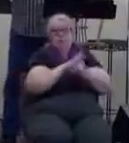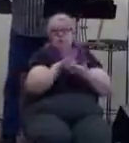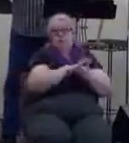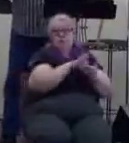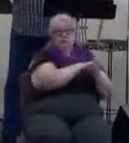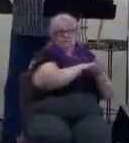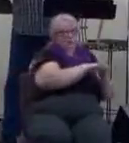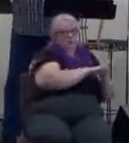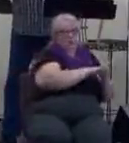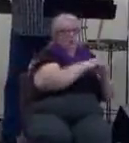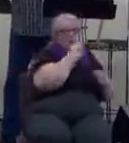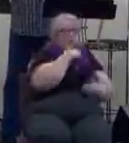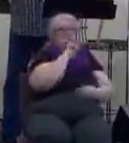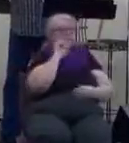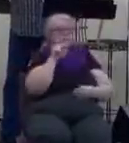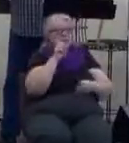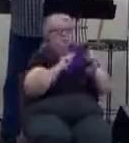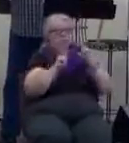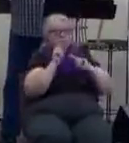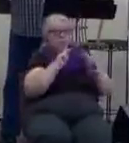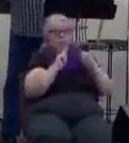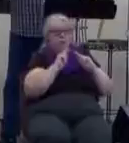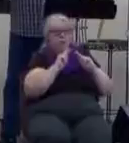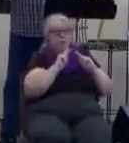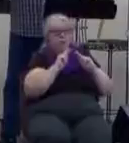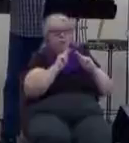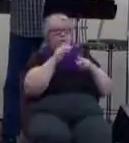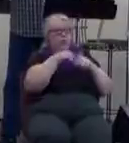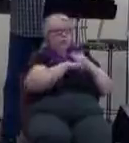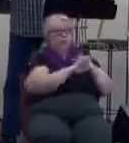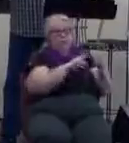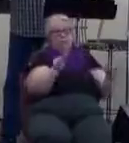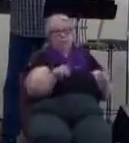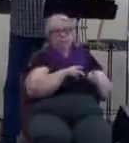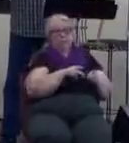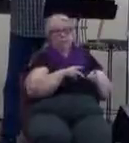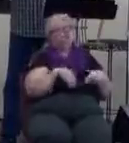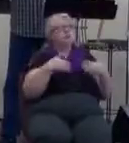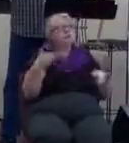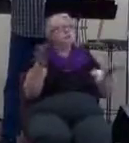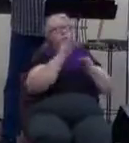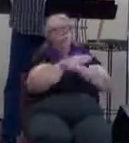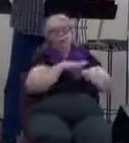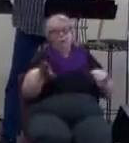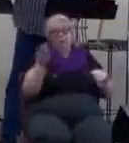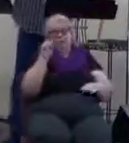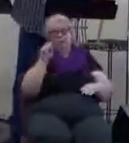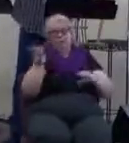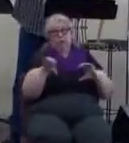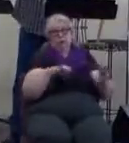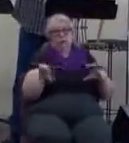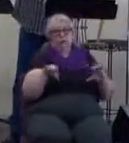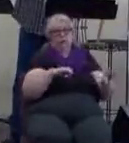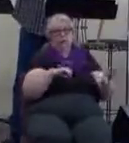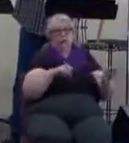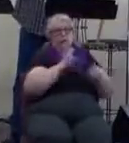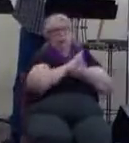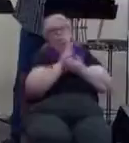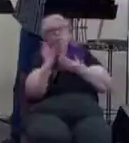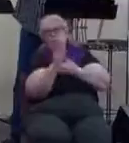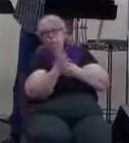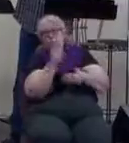We need people to step into places so you don't have to do it every other week. You can do it every fourth or